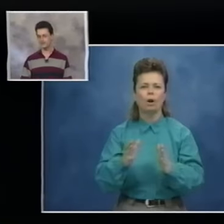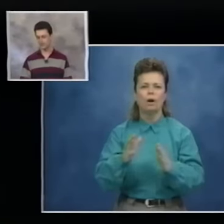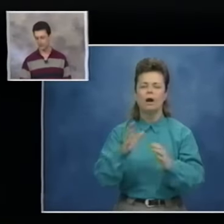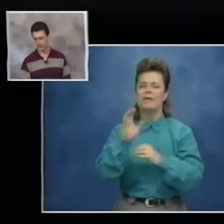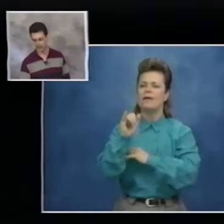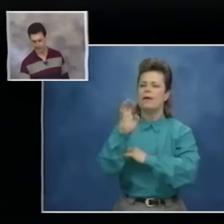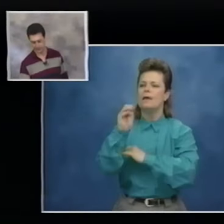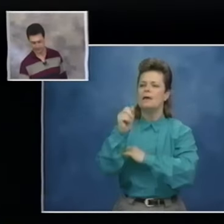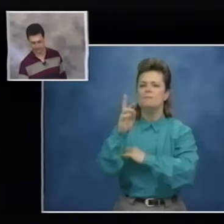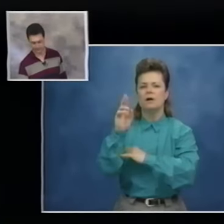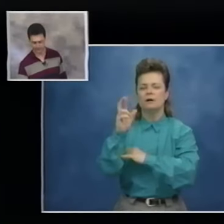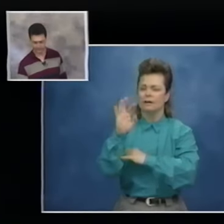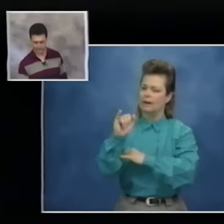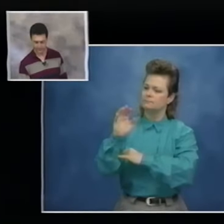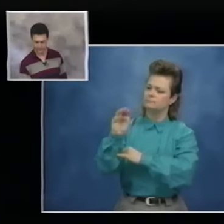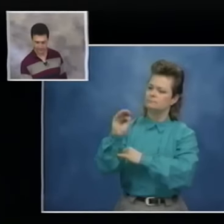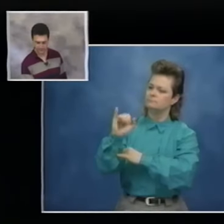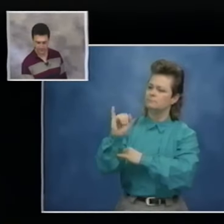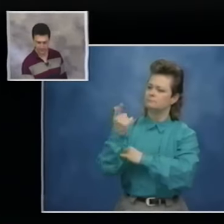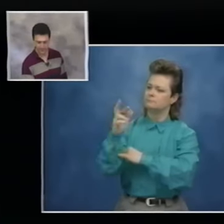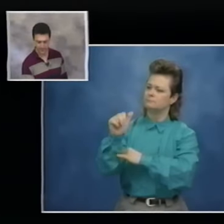a different story.